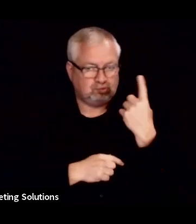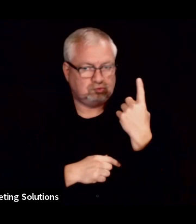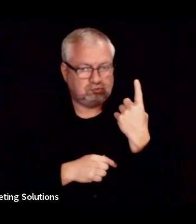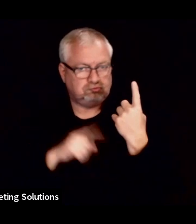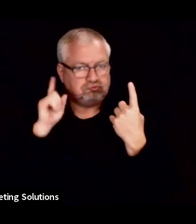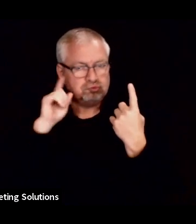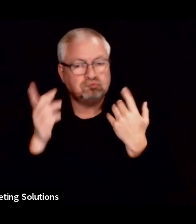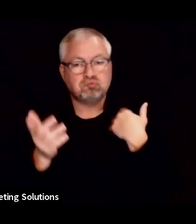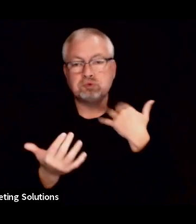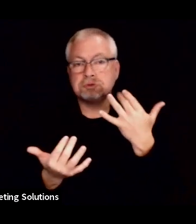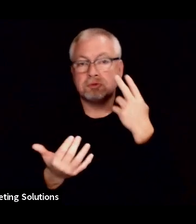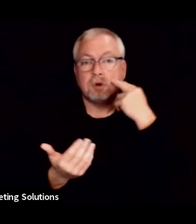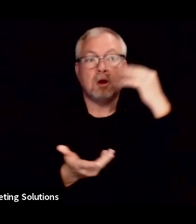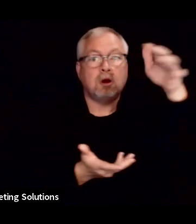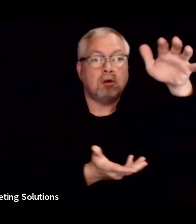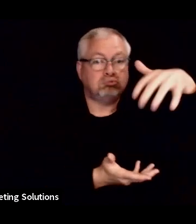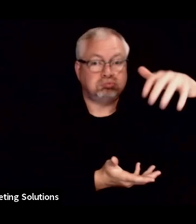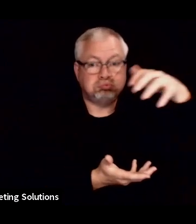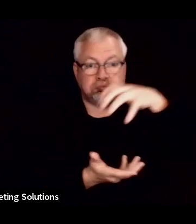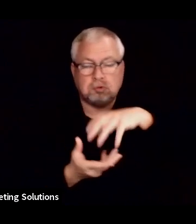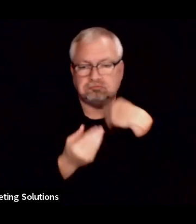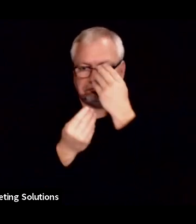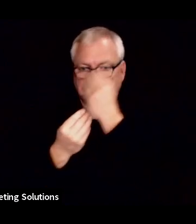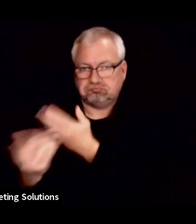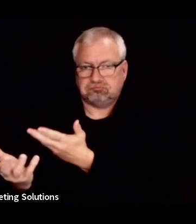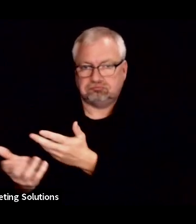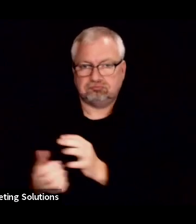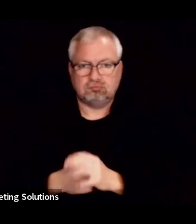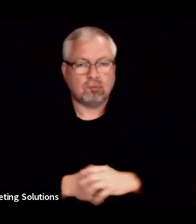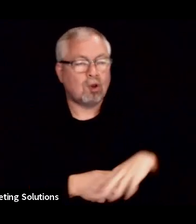Okay, thank you. Yeah.